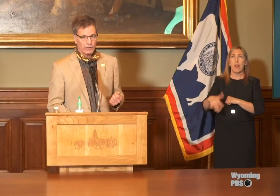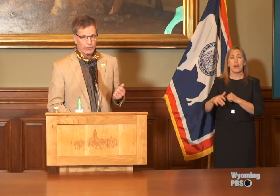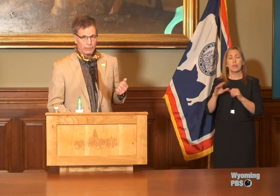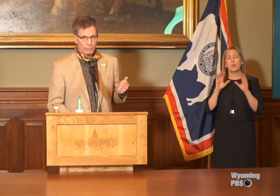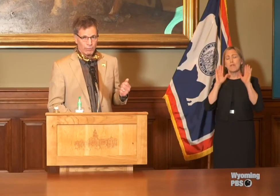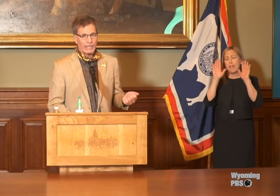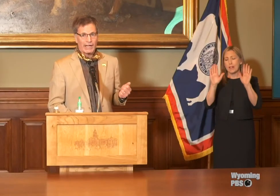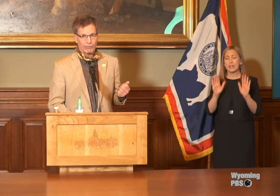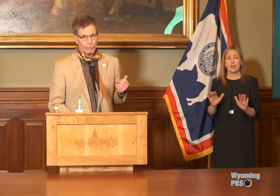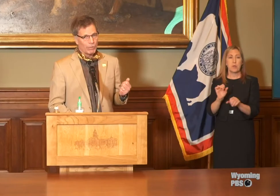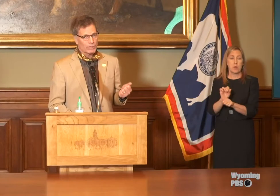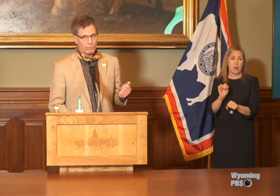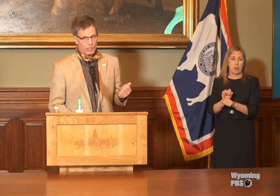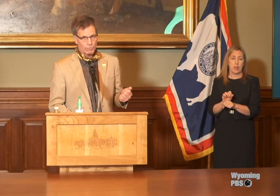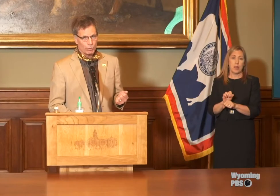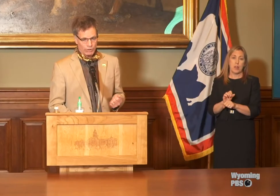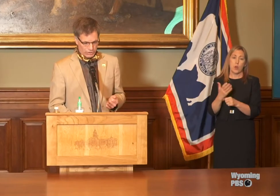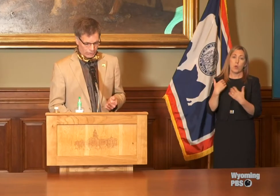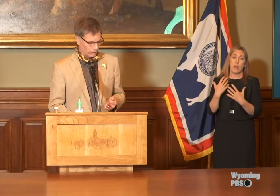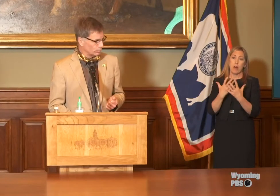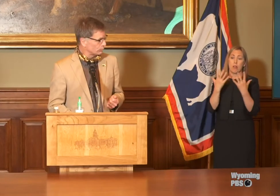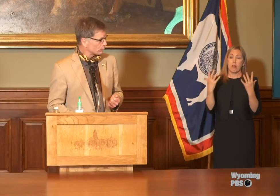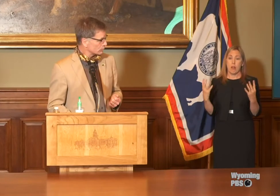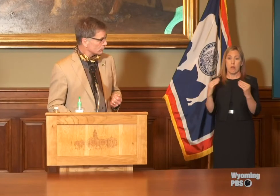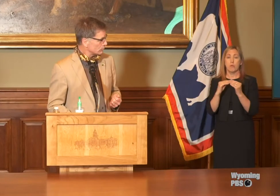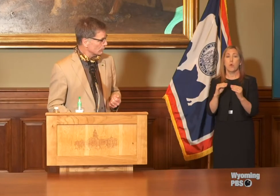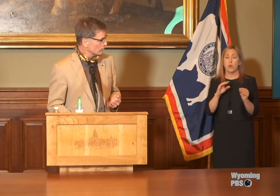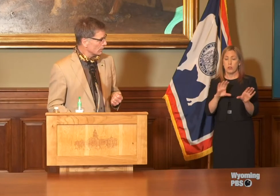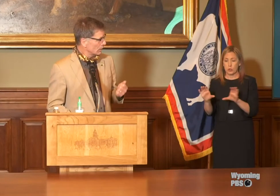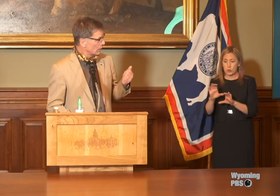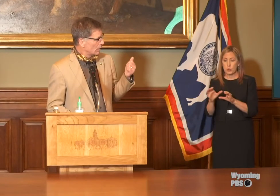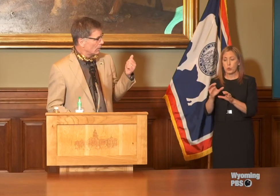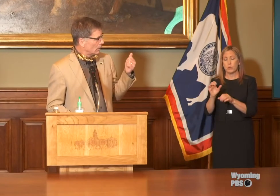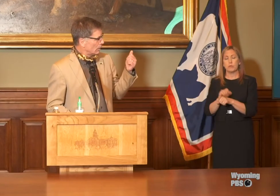work. But we have much, much more to do.